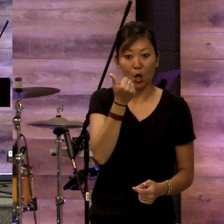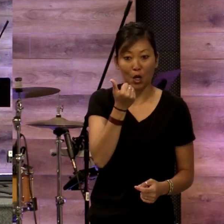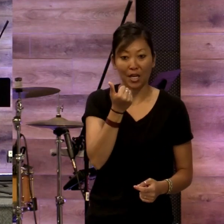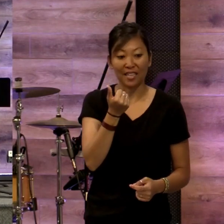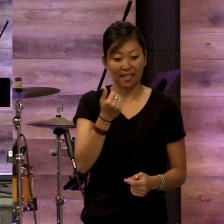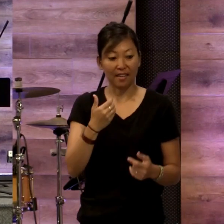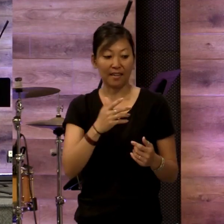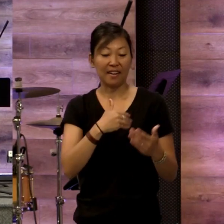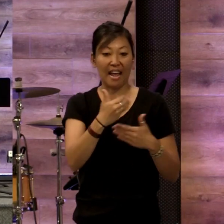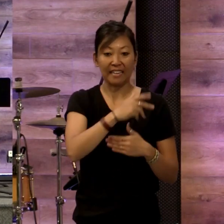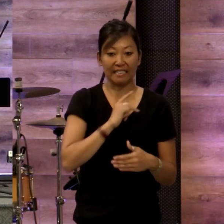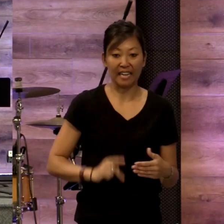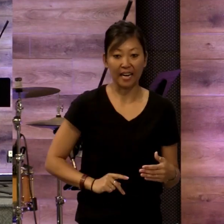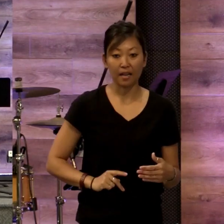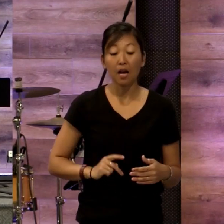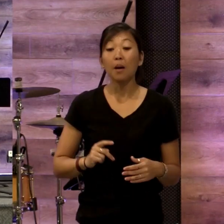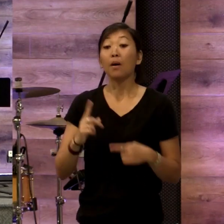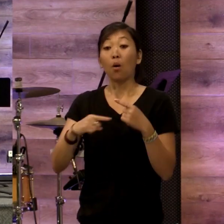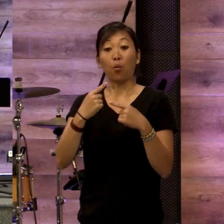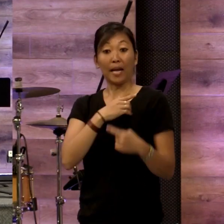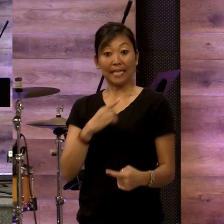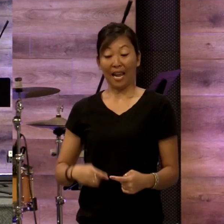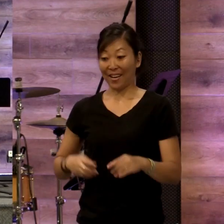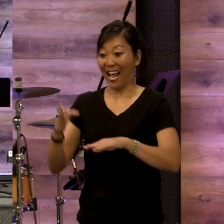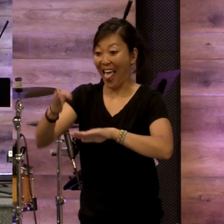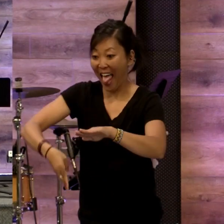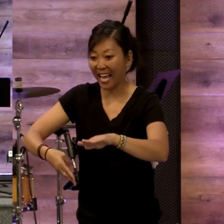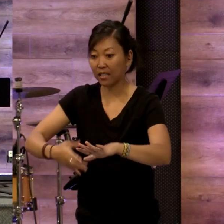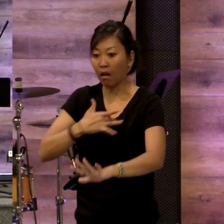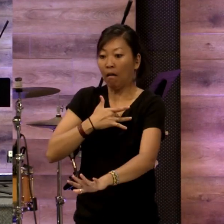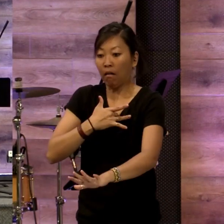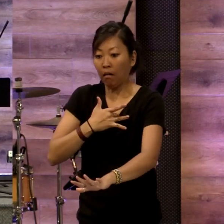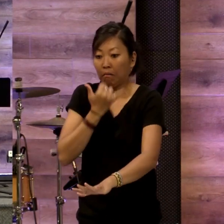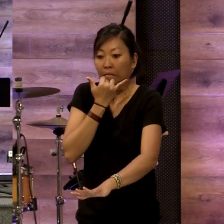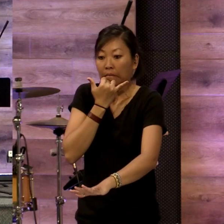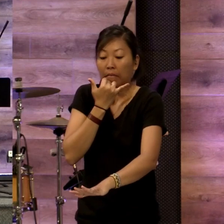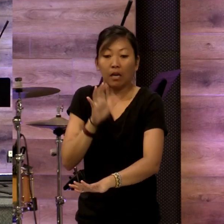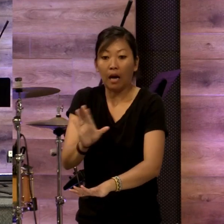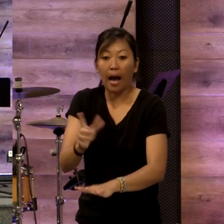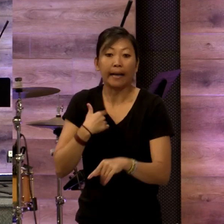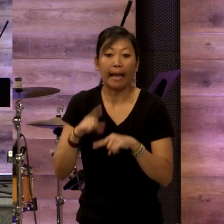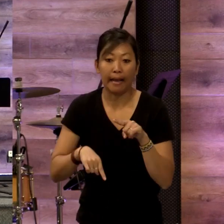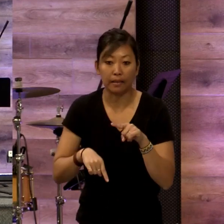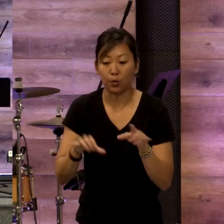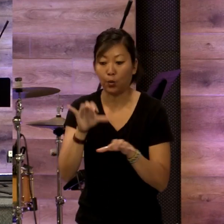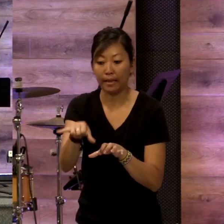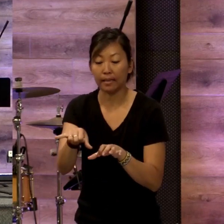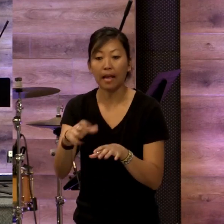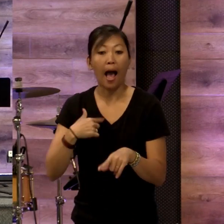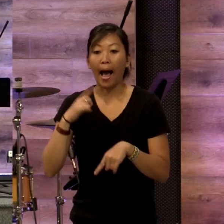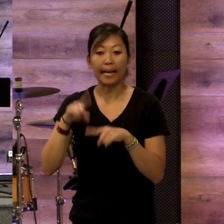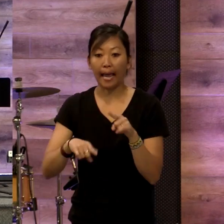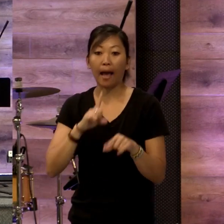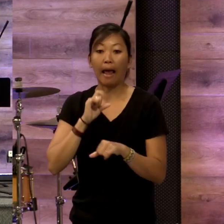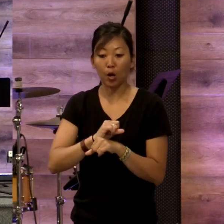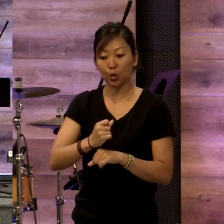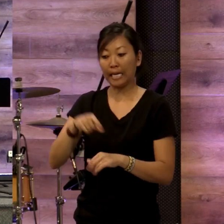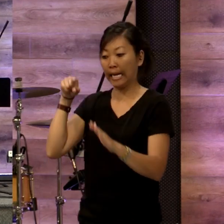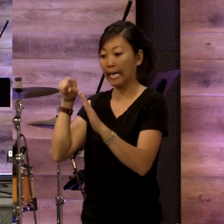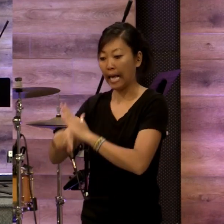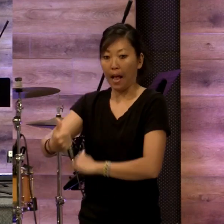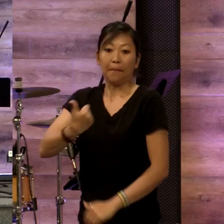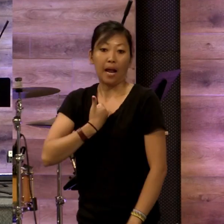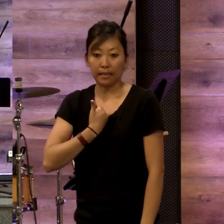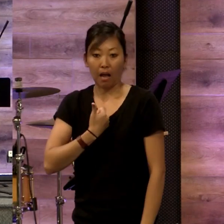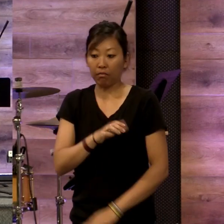does this, he's convicted. Verse 5, not like this. I'm not going to do it like this. I'm not going to stretch out my hand and